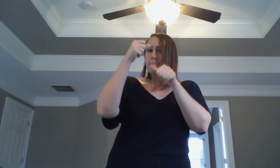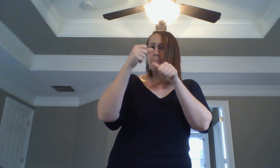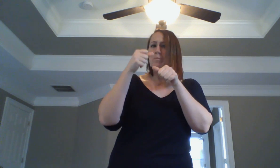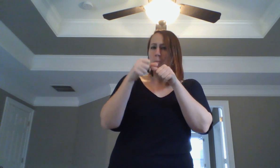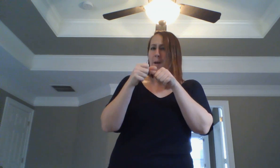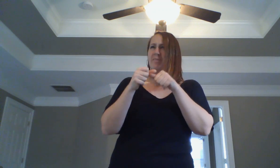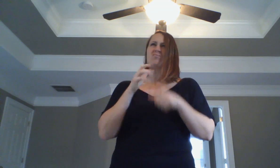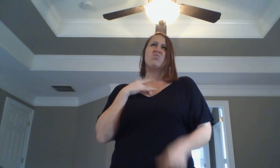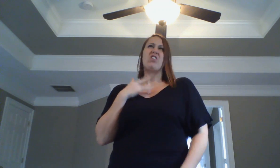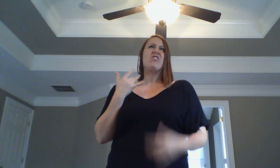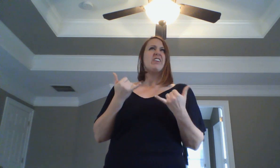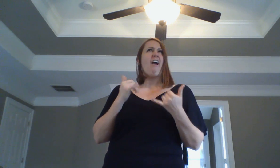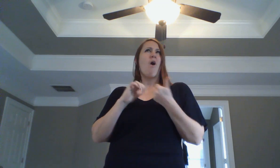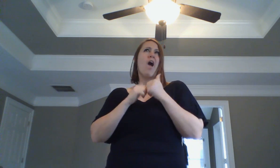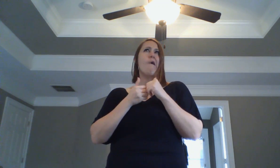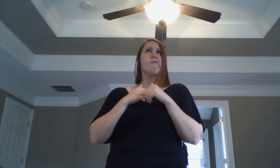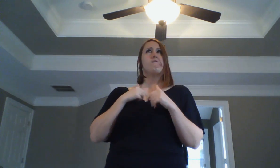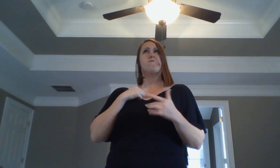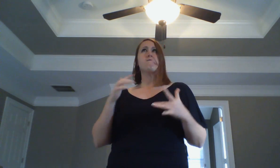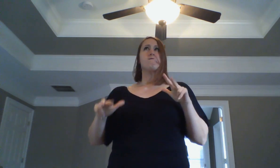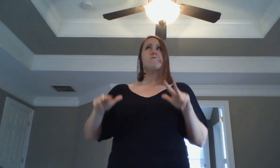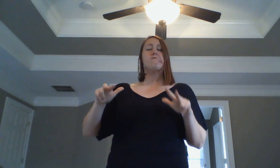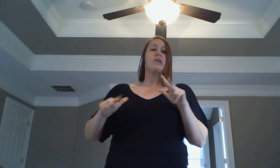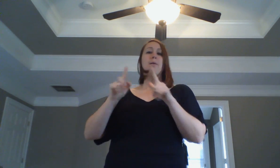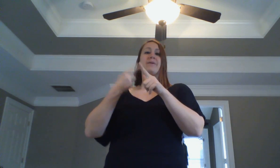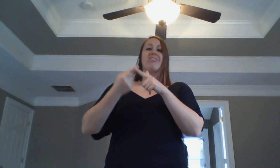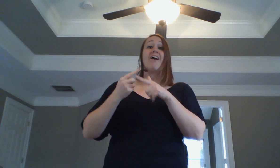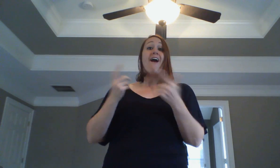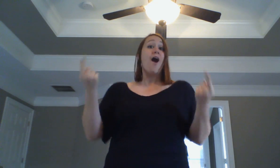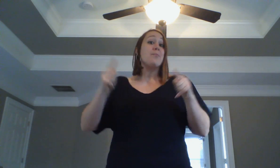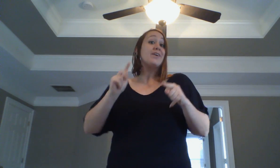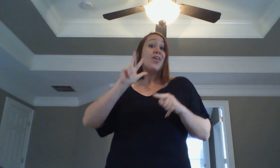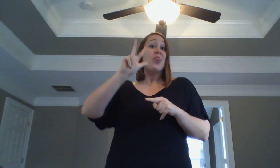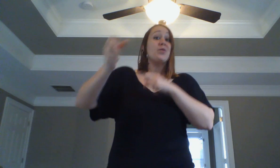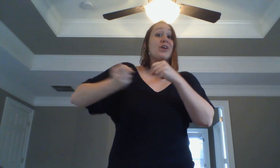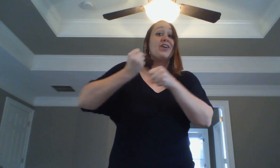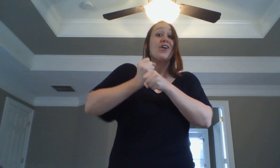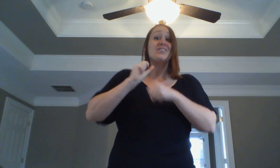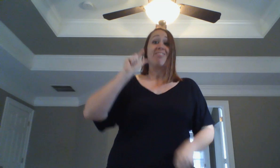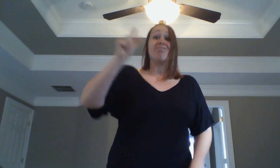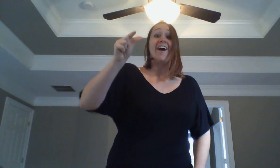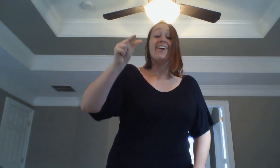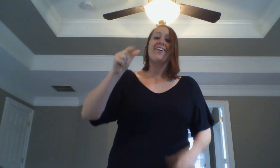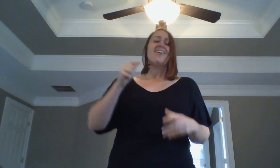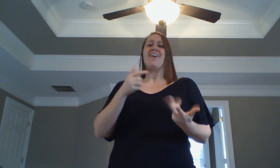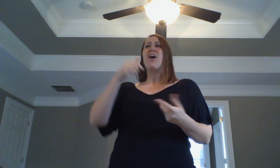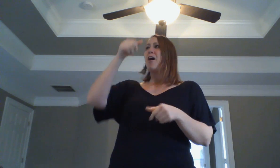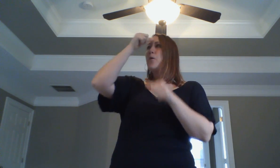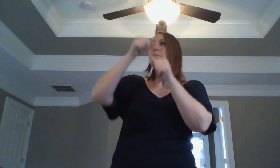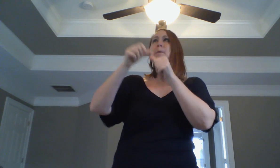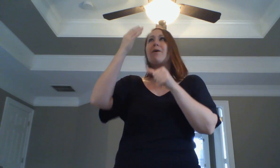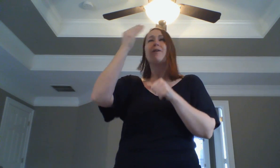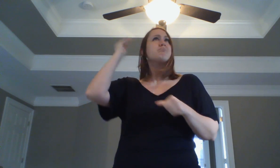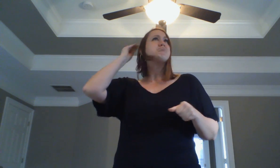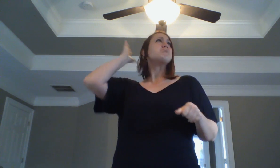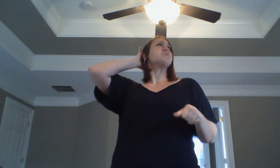you to watch this video in like 3 years, and remember how you felt when you're watching it now, and you're going to be, oh my God, this was so easy,